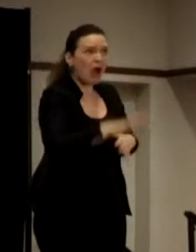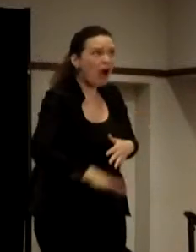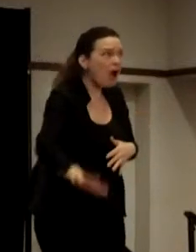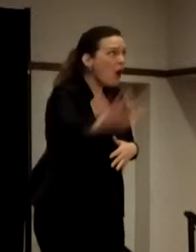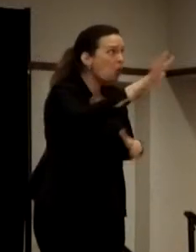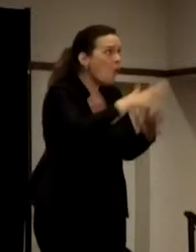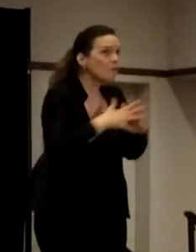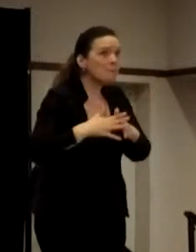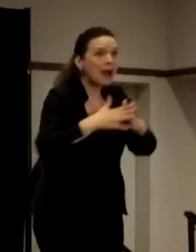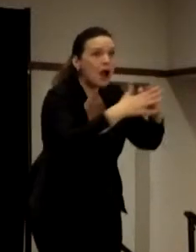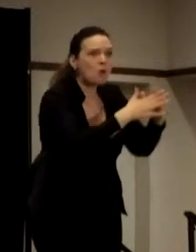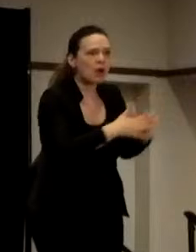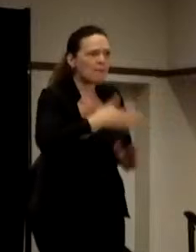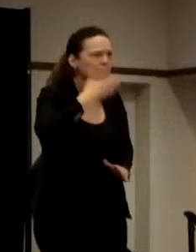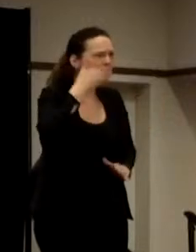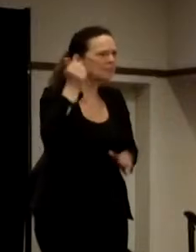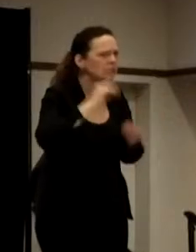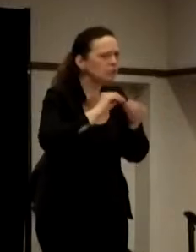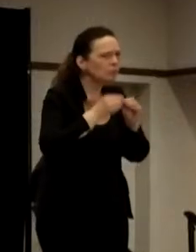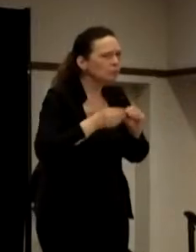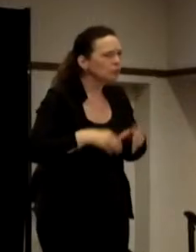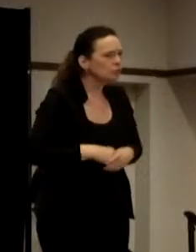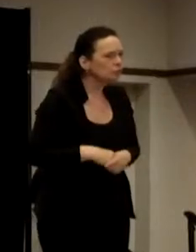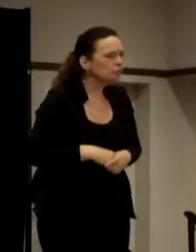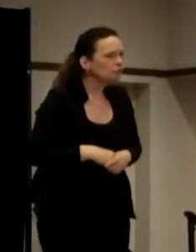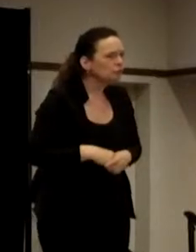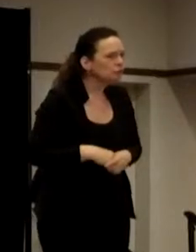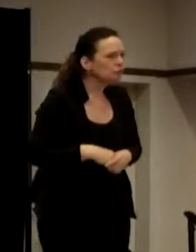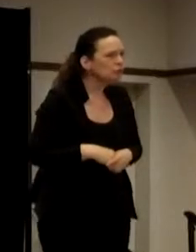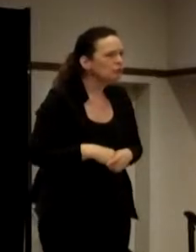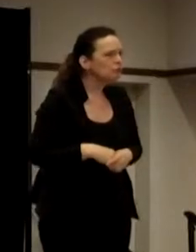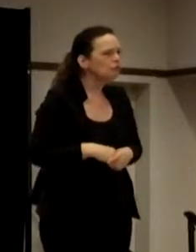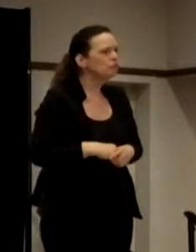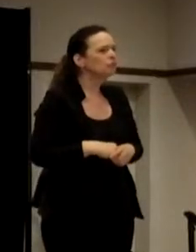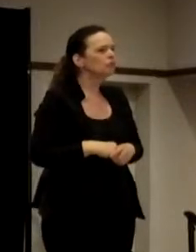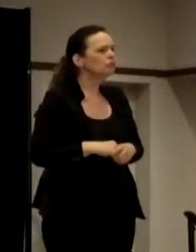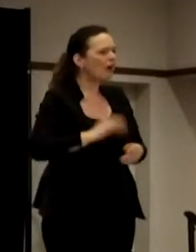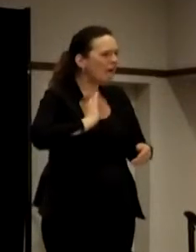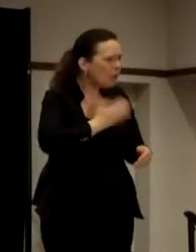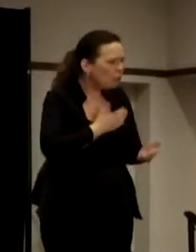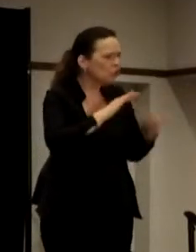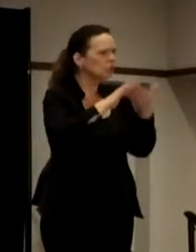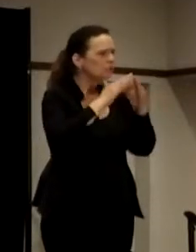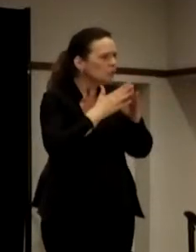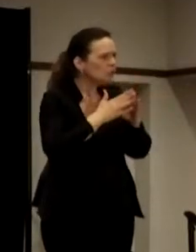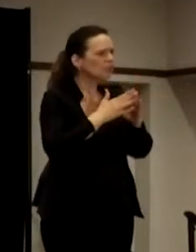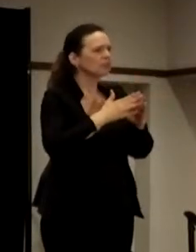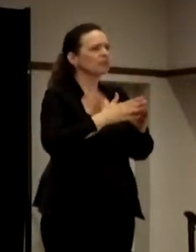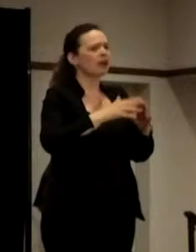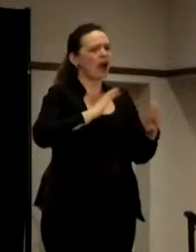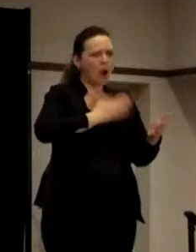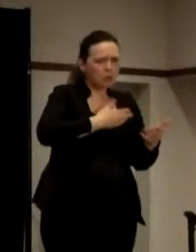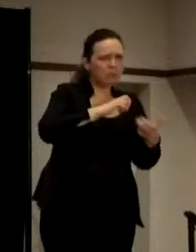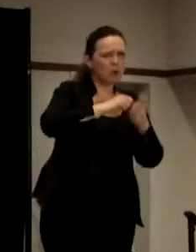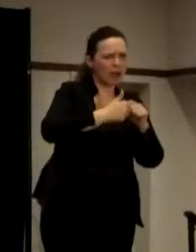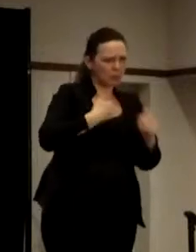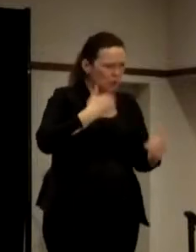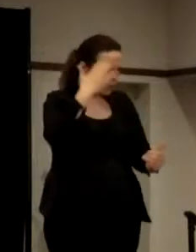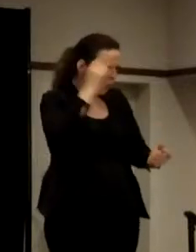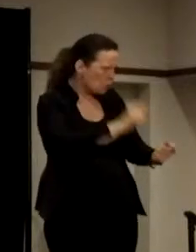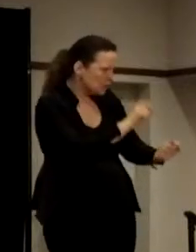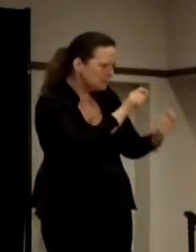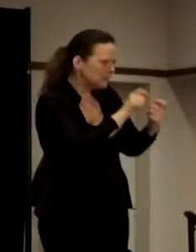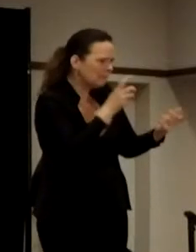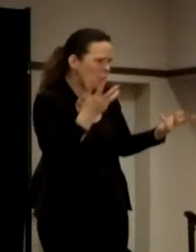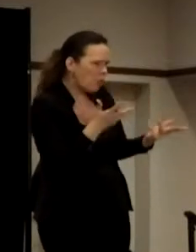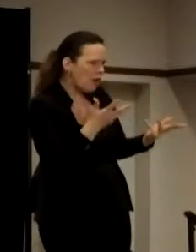of examples that are specific to our community. When you look at transmission rates in community, and lots